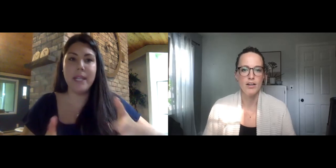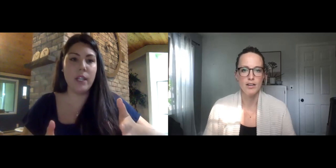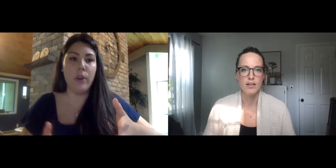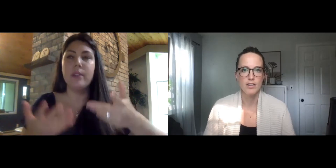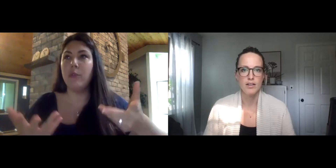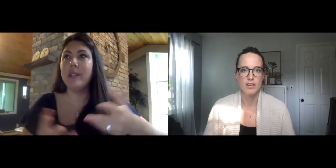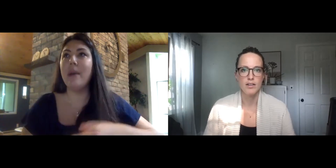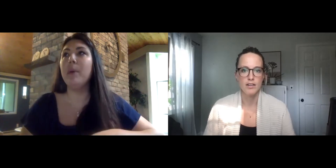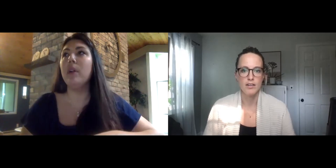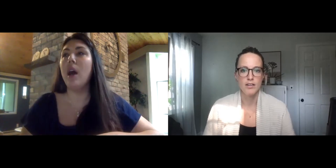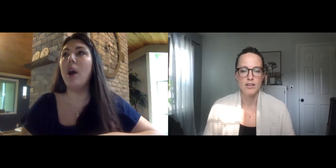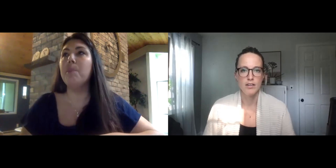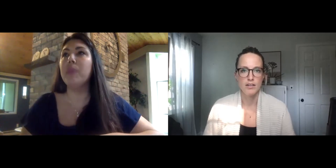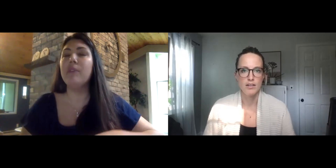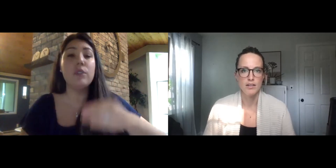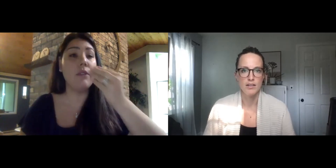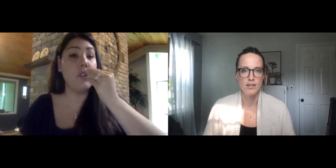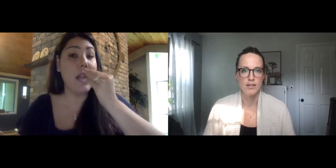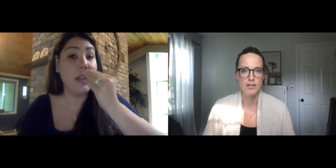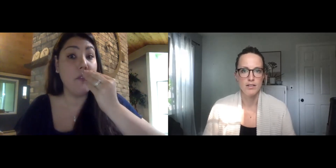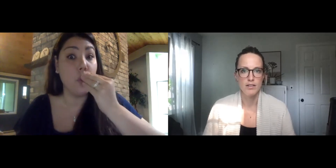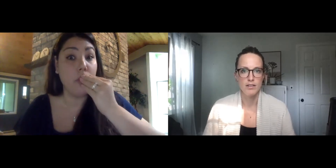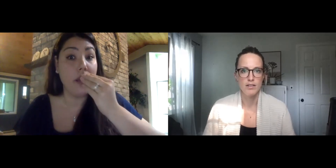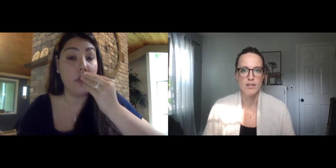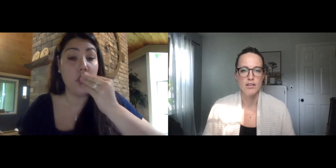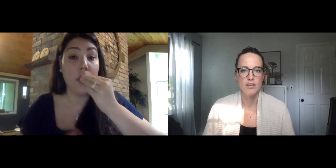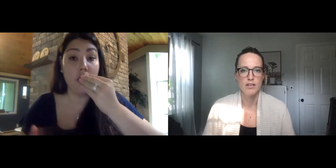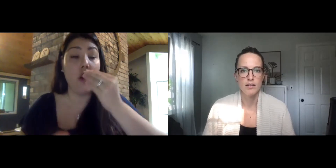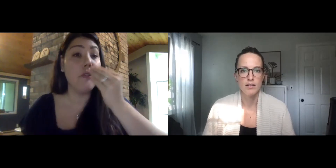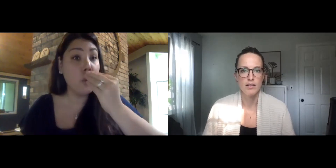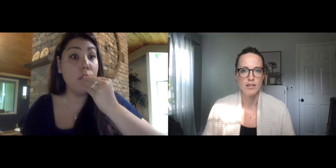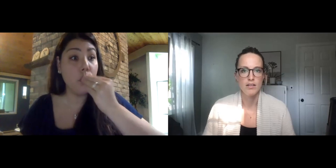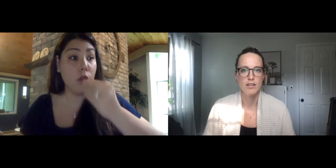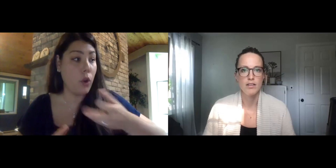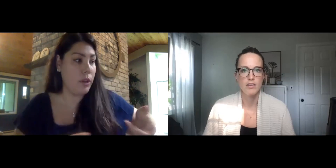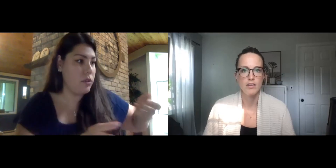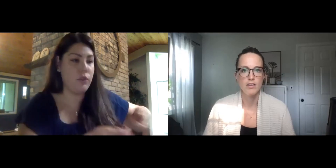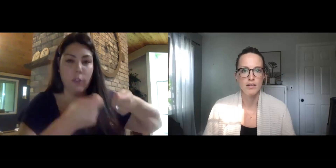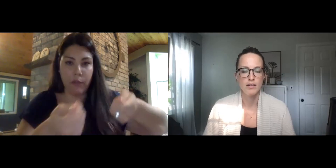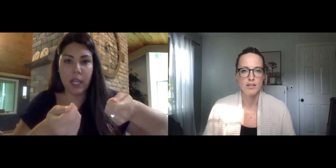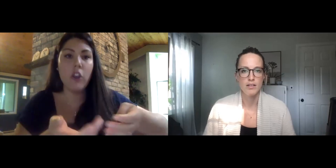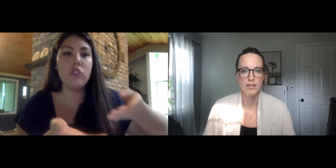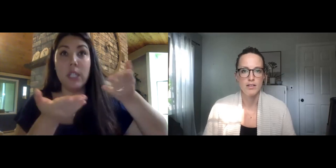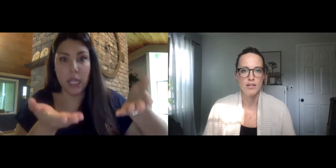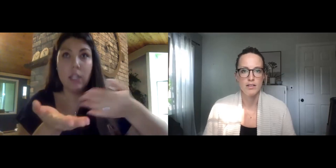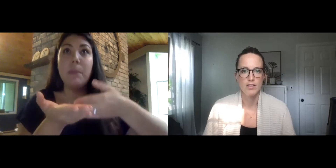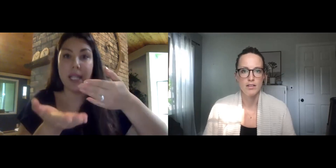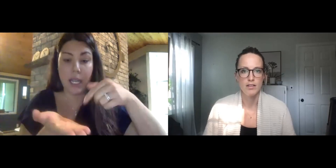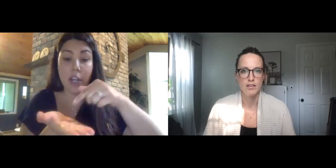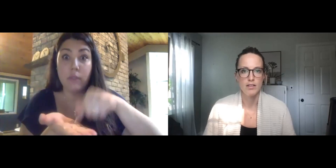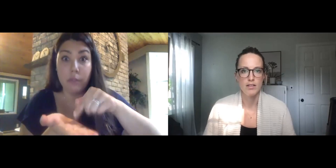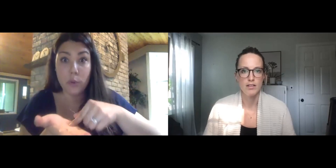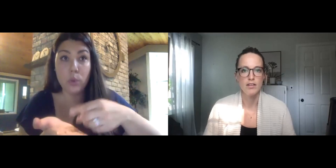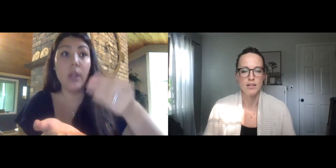the Okay. basic word is. So for example, if you're signing food, right? You're showing your daughter food, here's you're feeding her. She sees it, makes